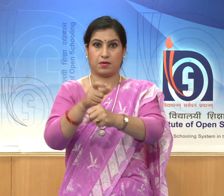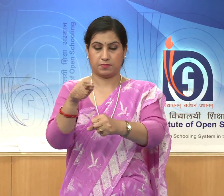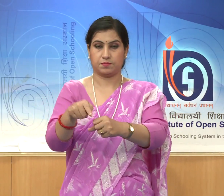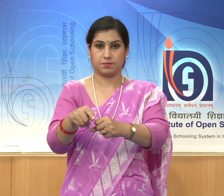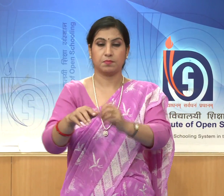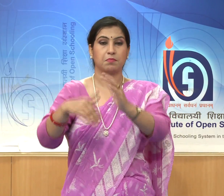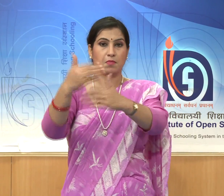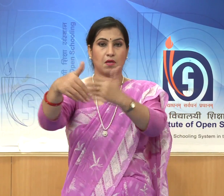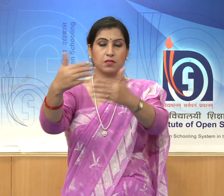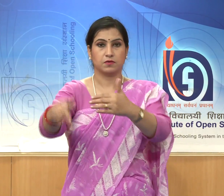in the form of